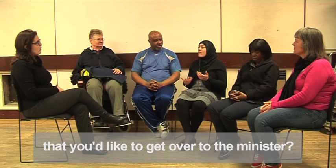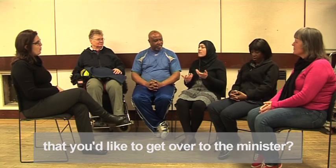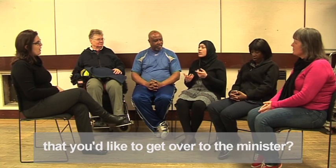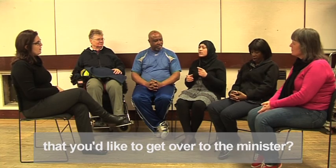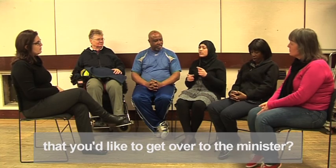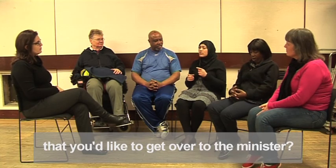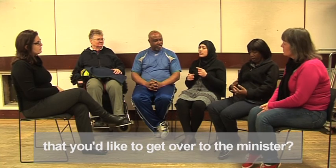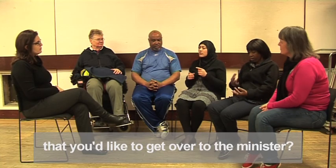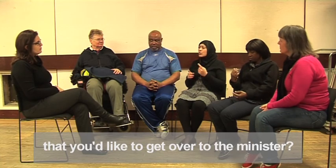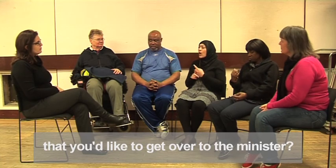Well,